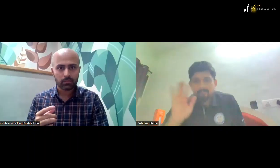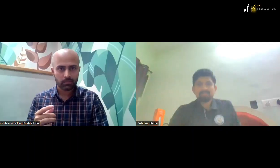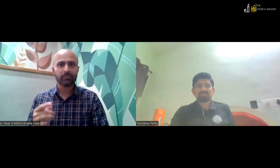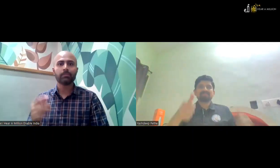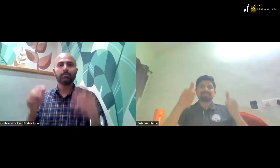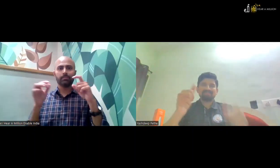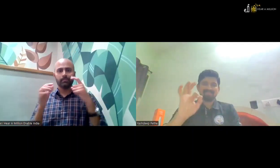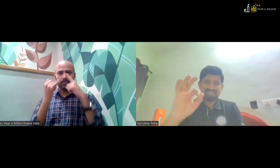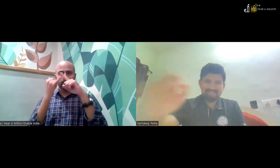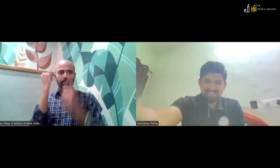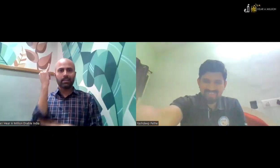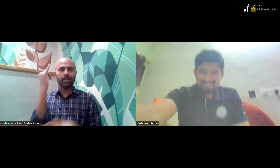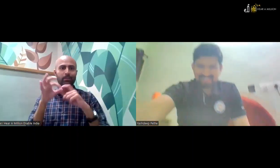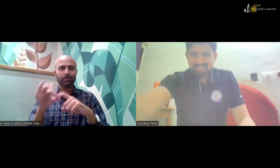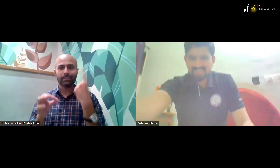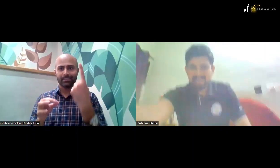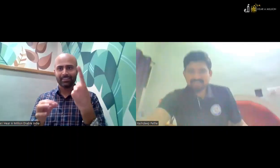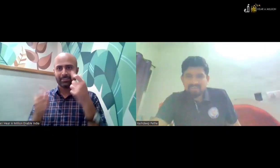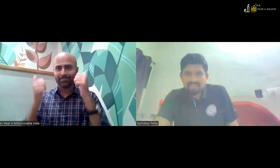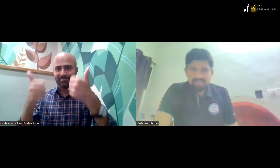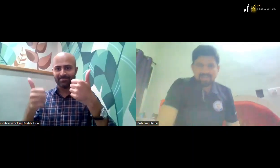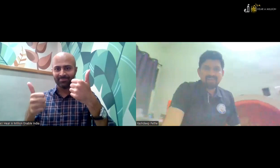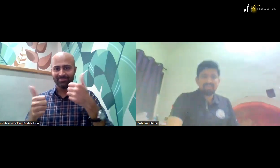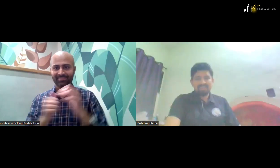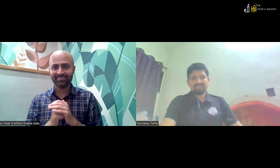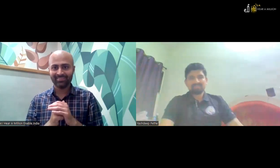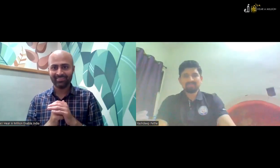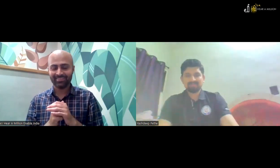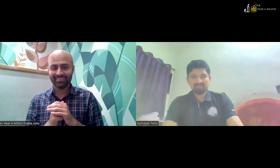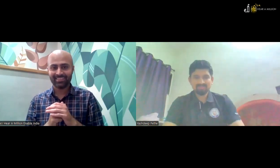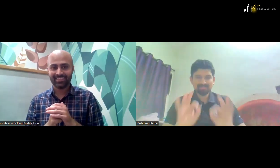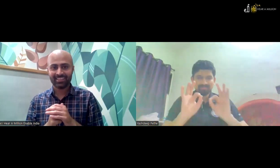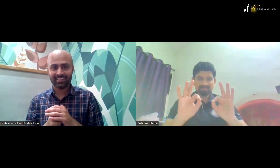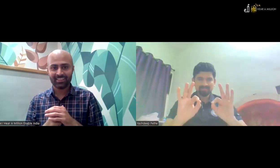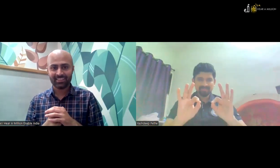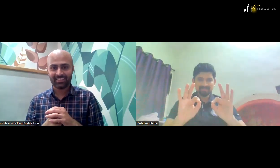Can be the one. Okay. So this is the last question.